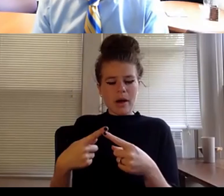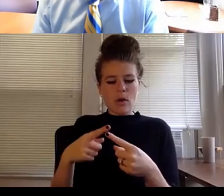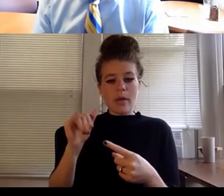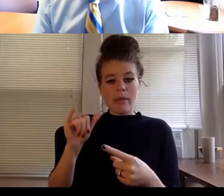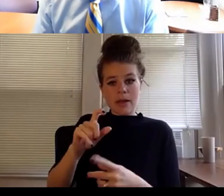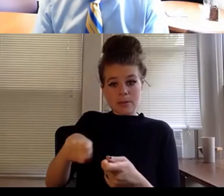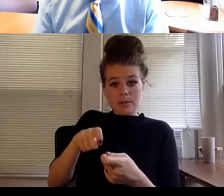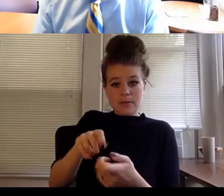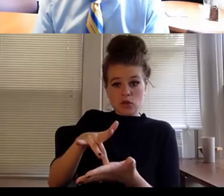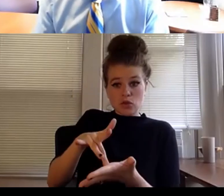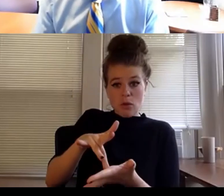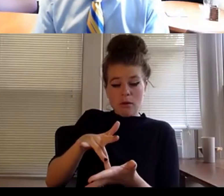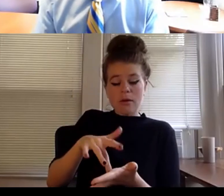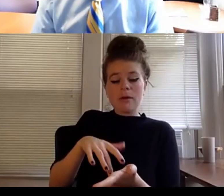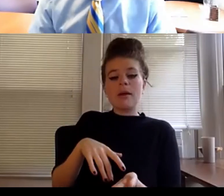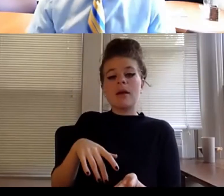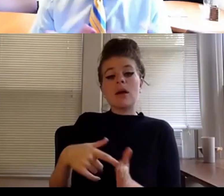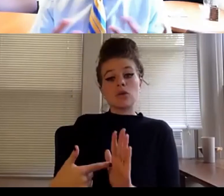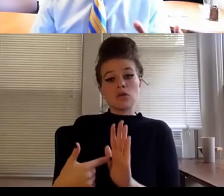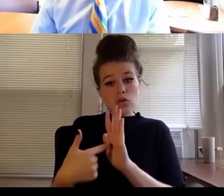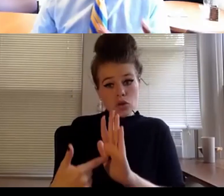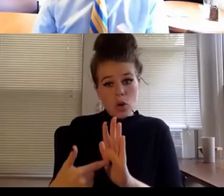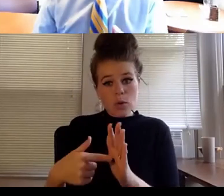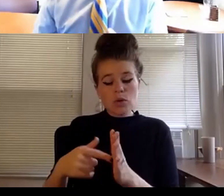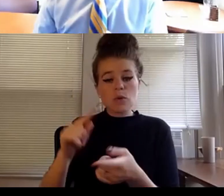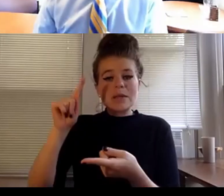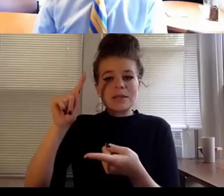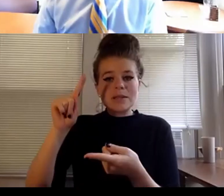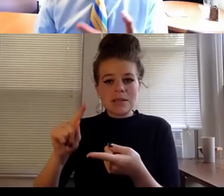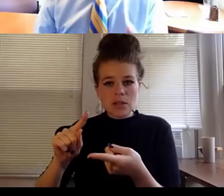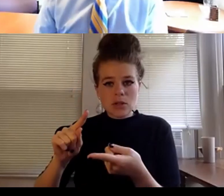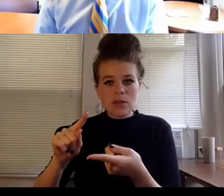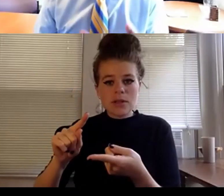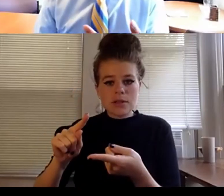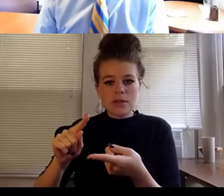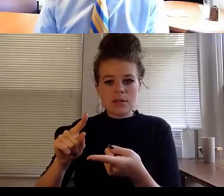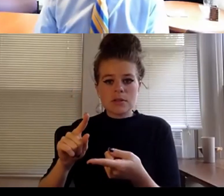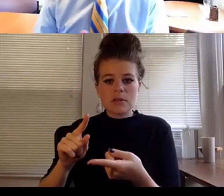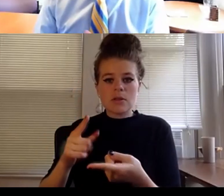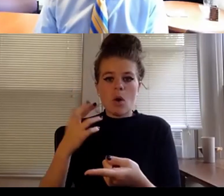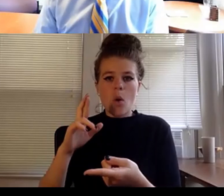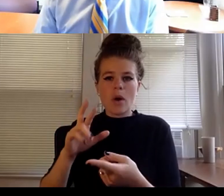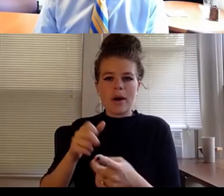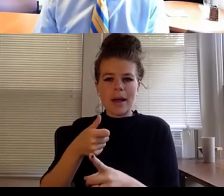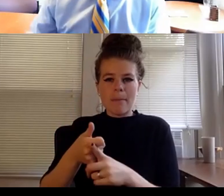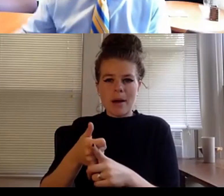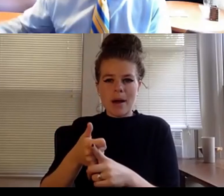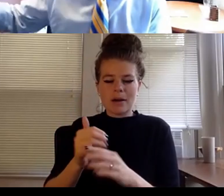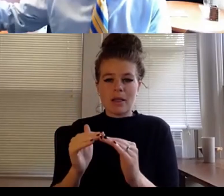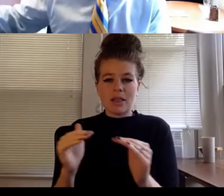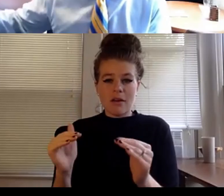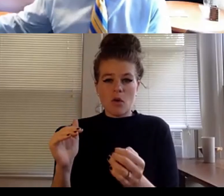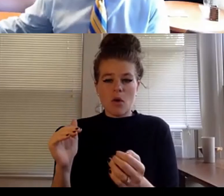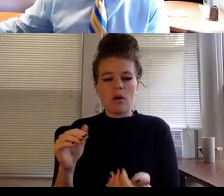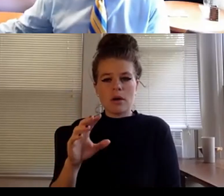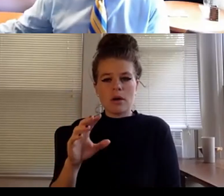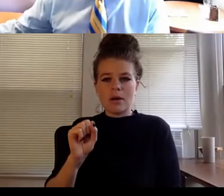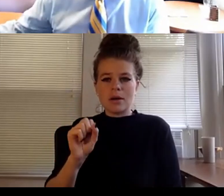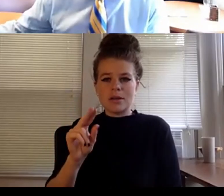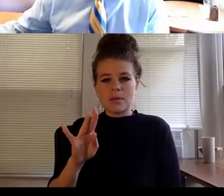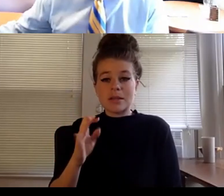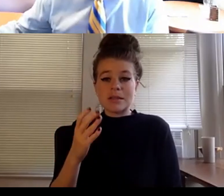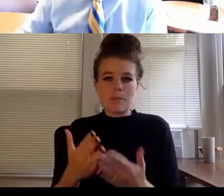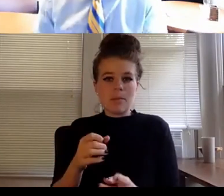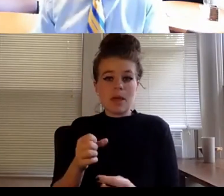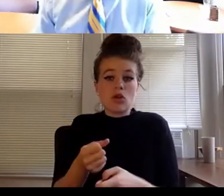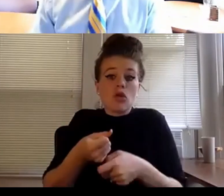that it has been shown to decrease a substance or affect the level of a substance that might cause Alzheimer's,